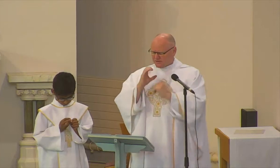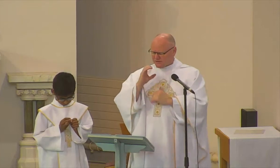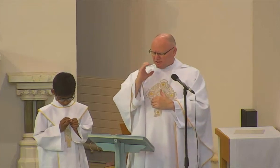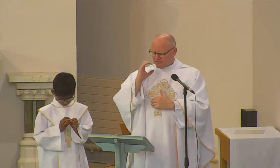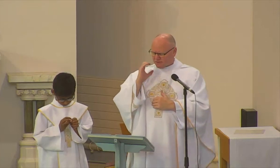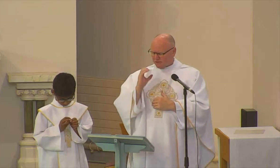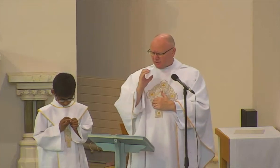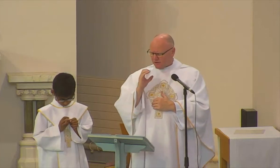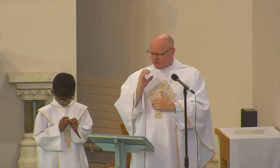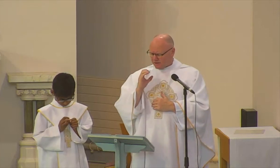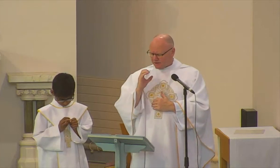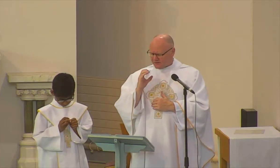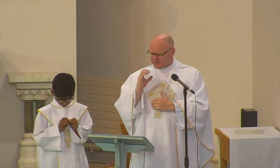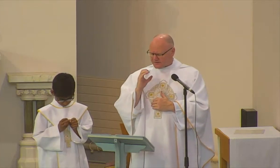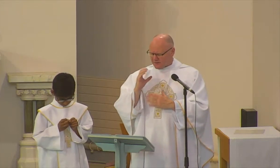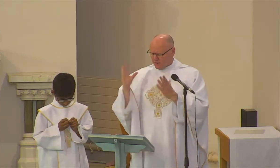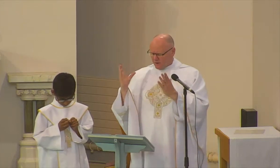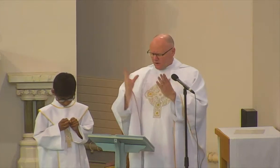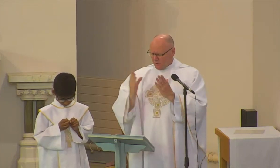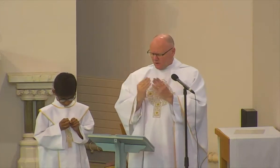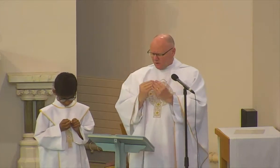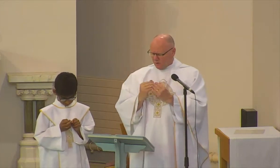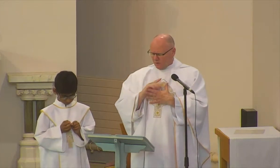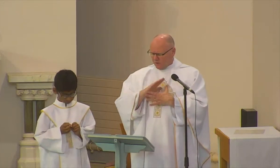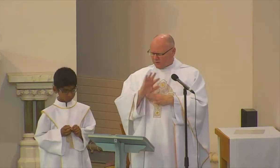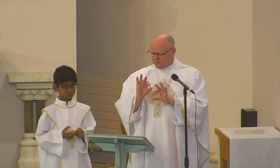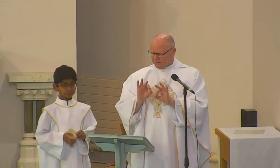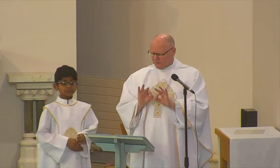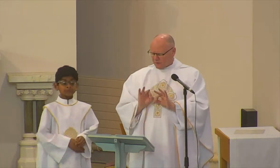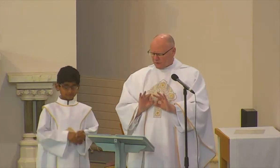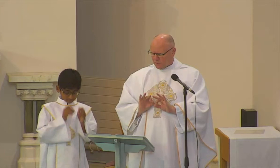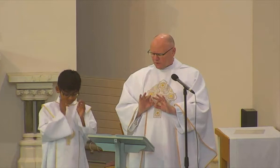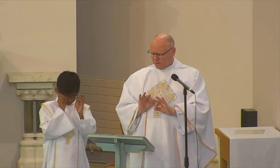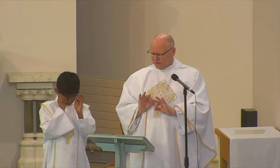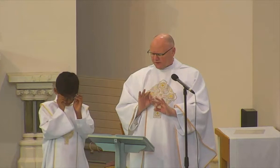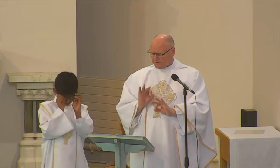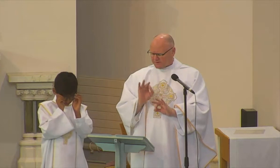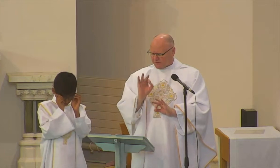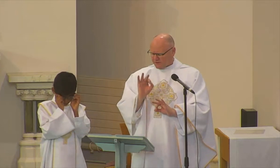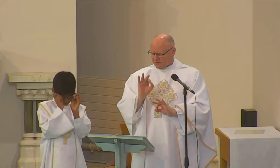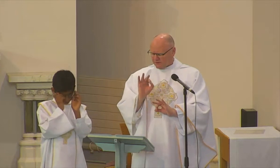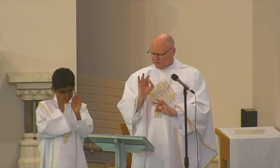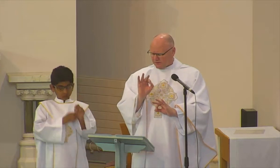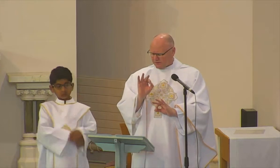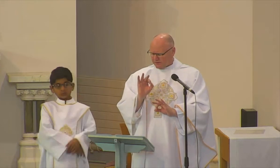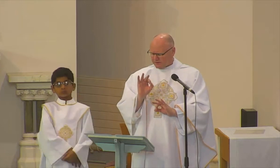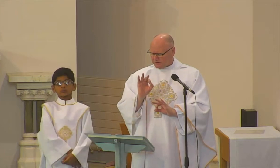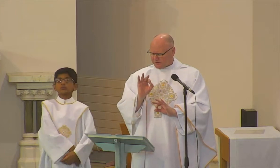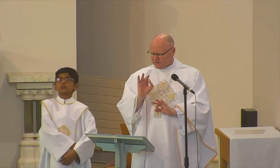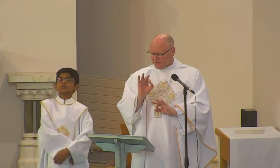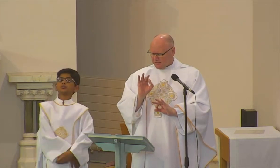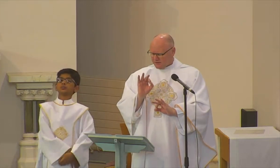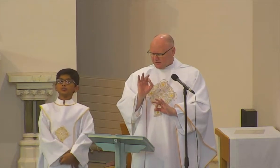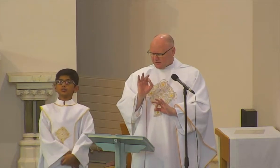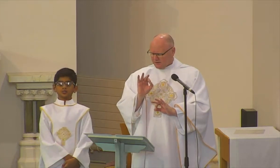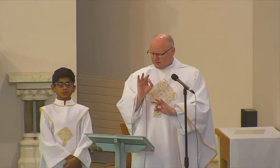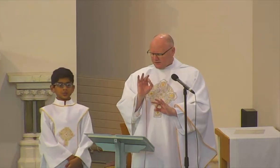Jesus Christ, with the Holy Spirit, in